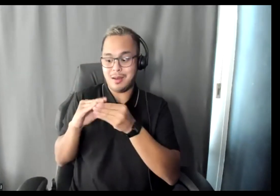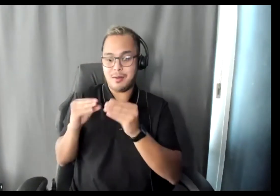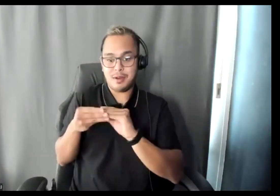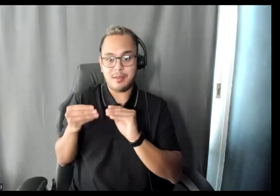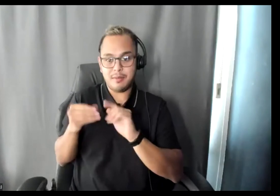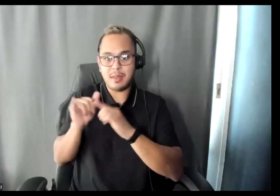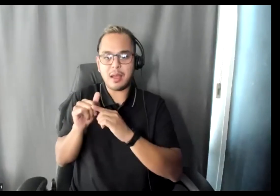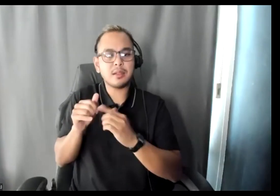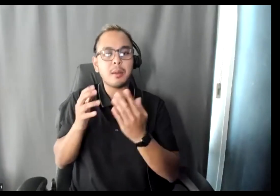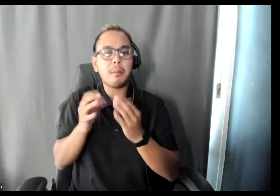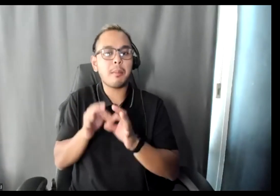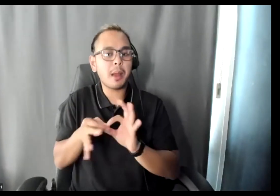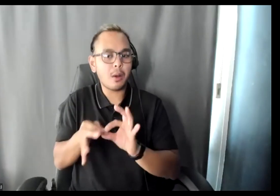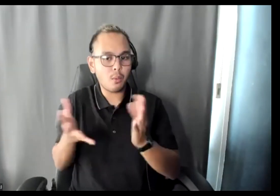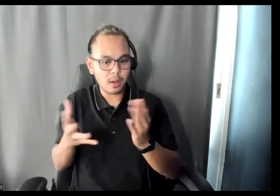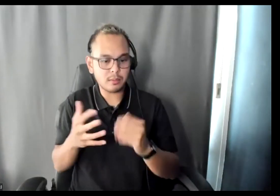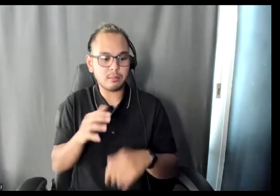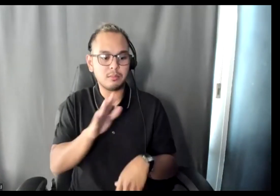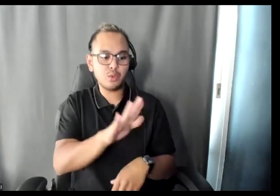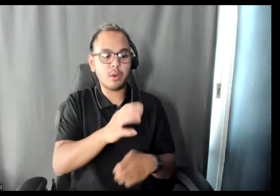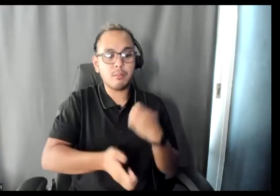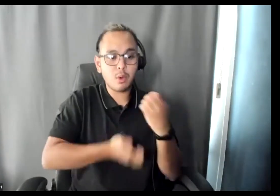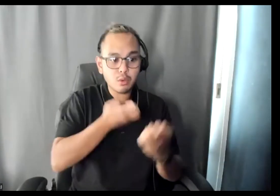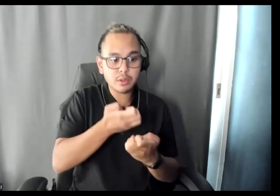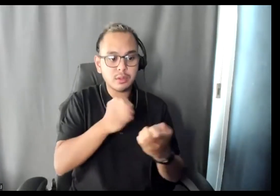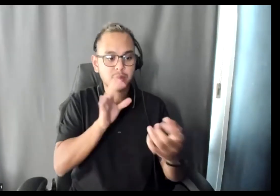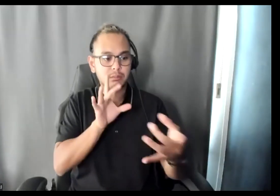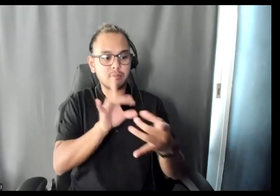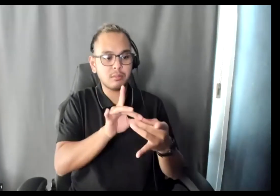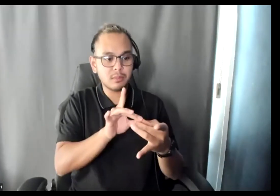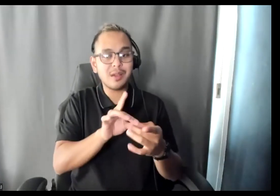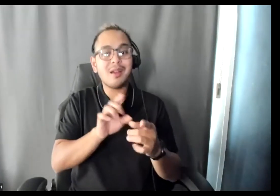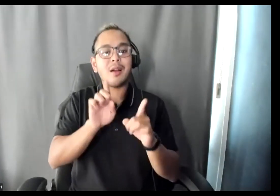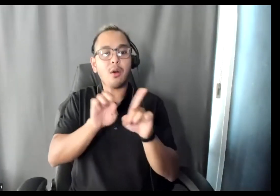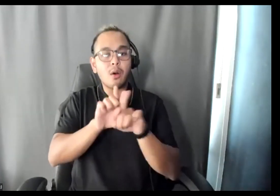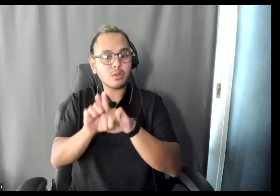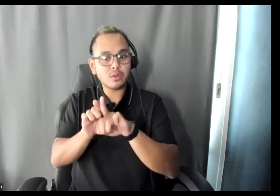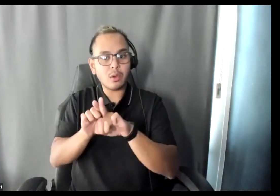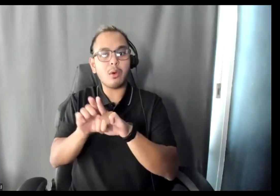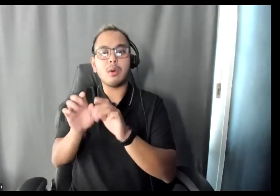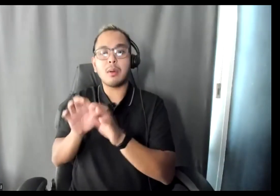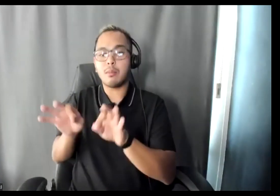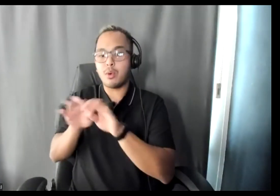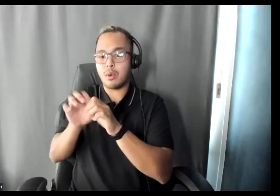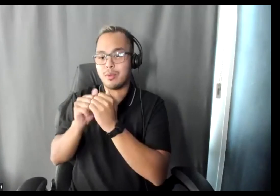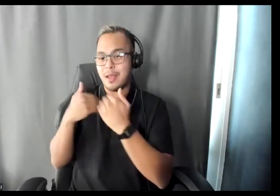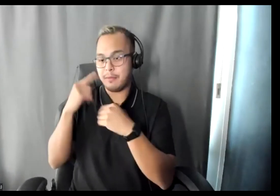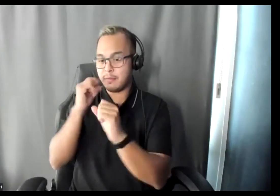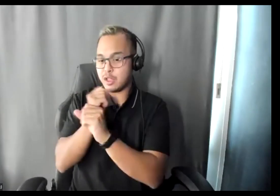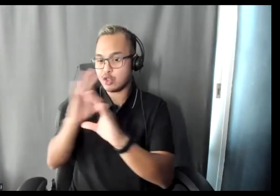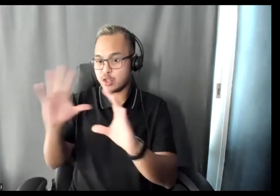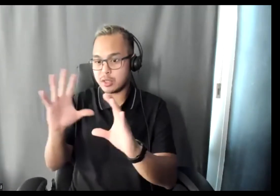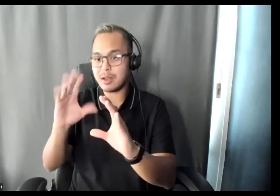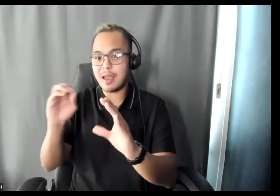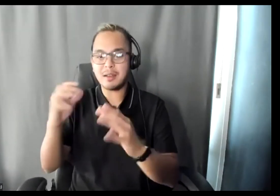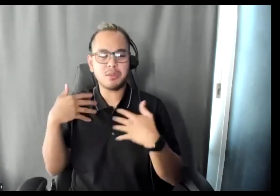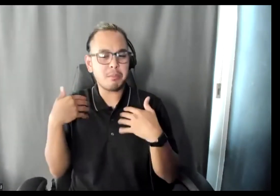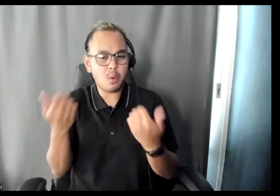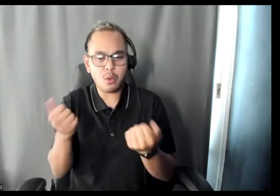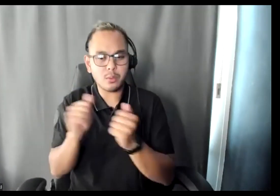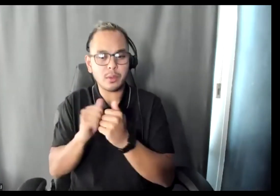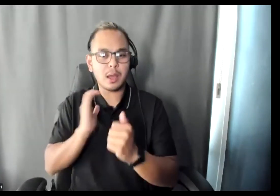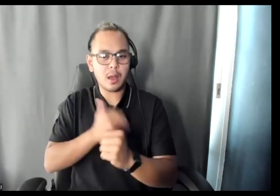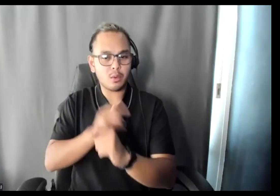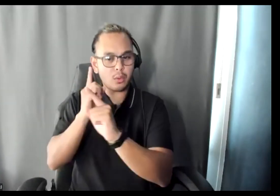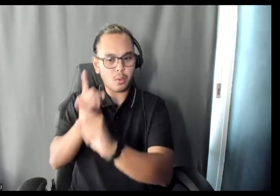people's emotions and connecting to it. And I think that is also the work of vision. And I think that is also the work of being bold in our goals. And so